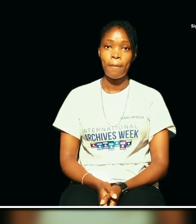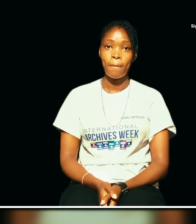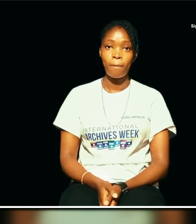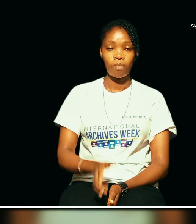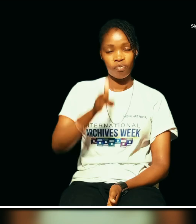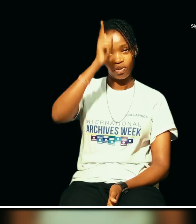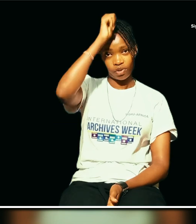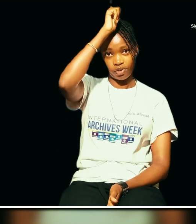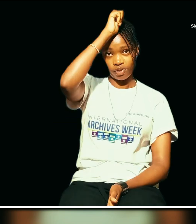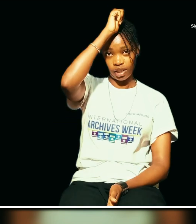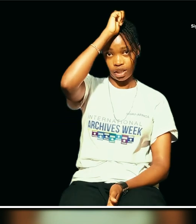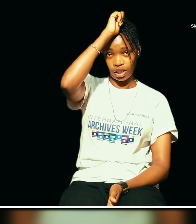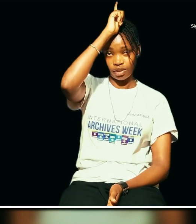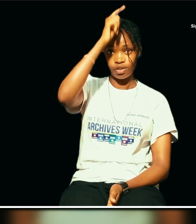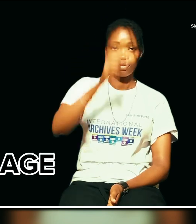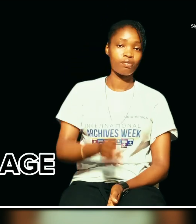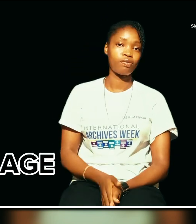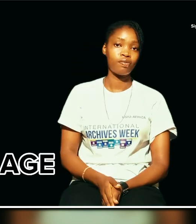village,